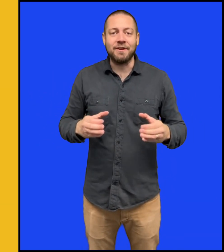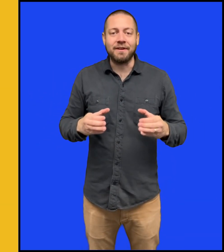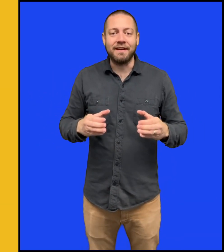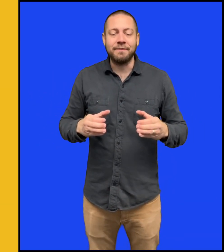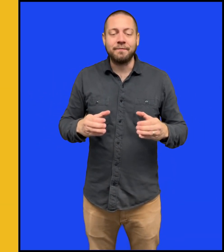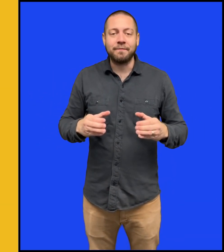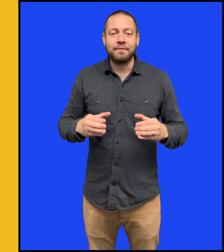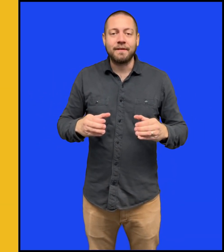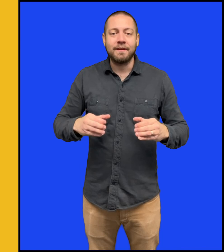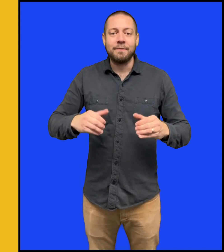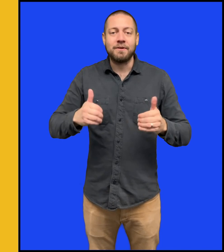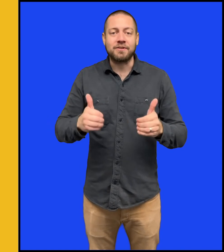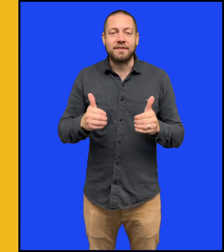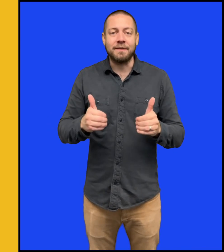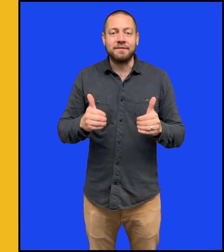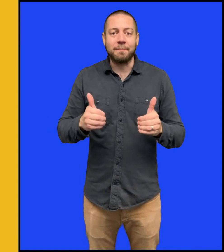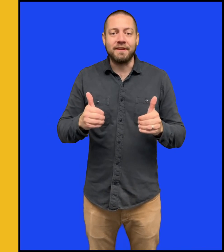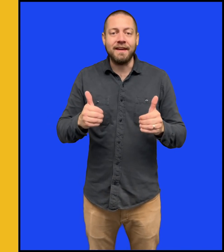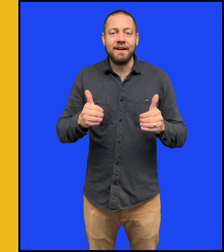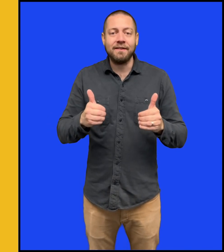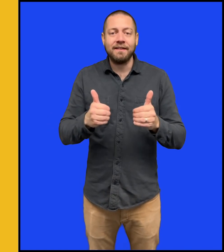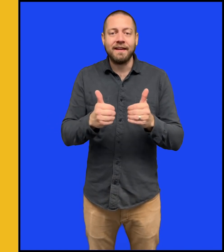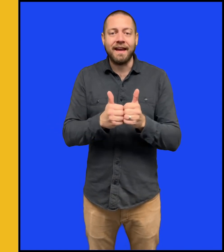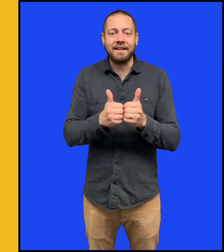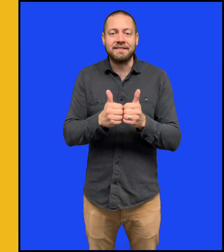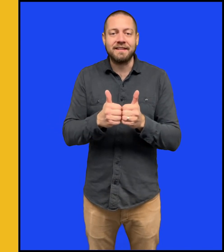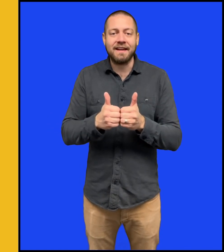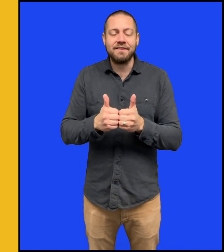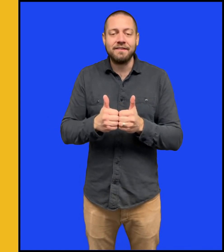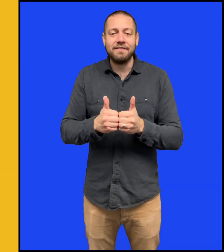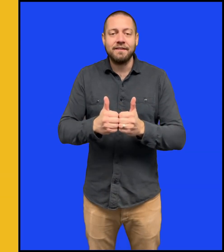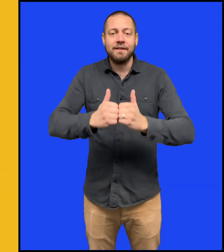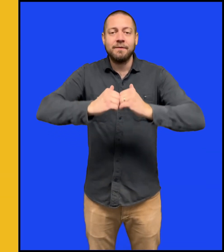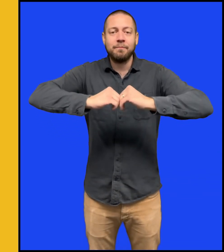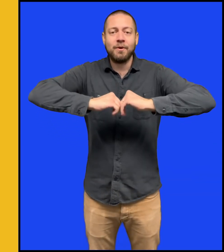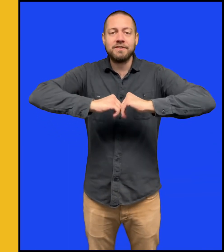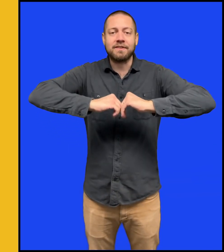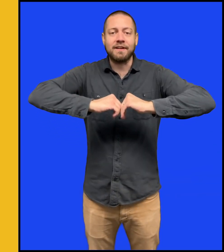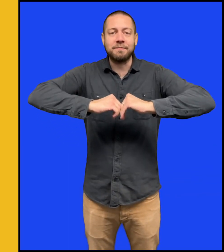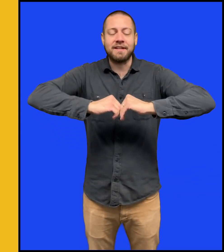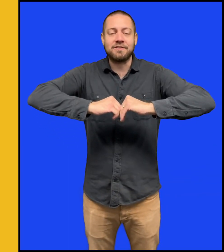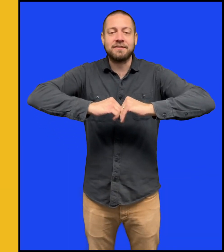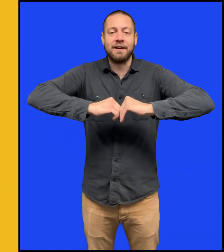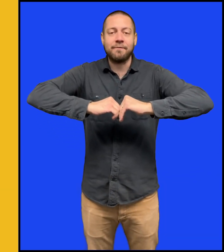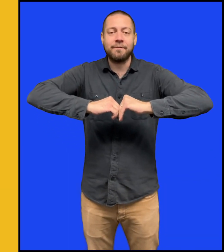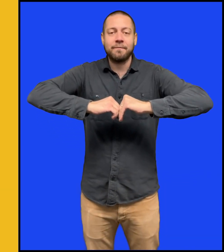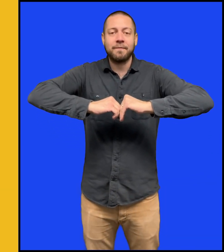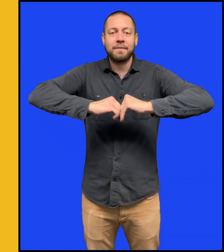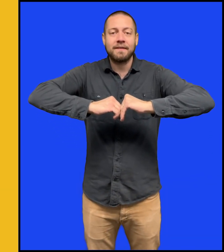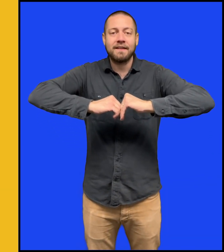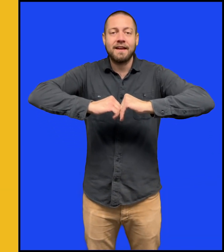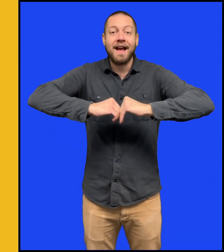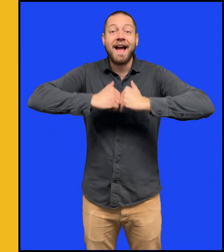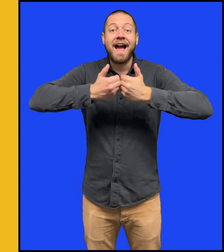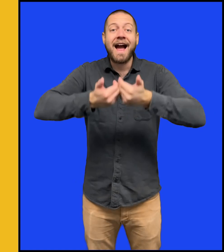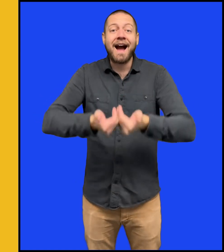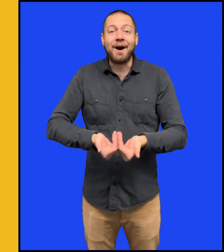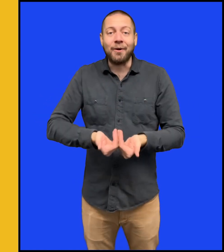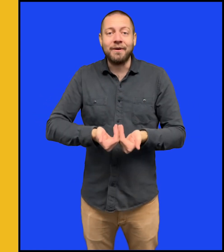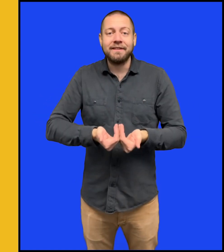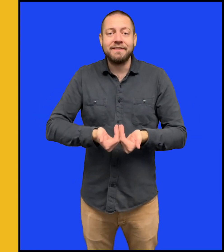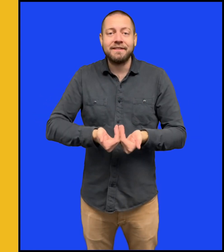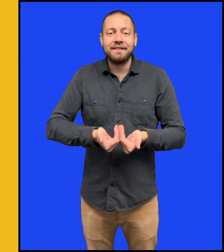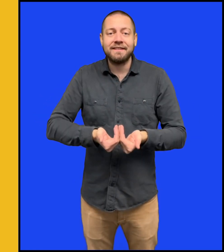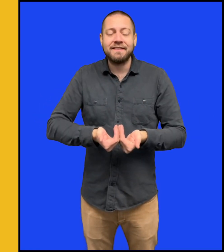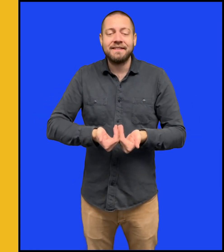cans of soda. Put your thumbs up in the air, hands together. Point your thumbs at yourself.